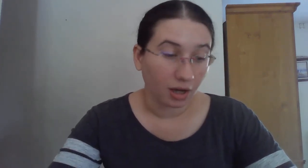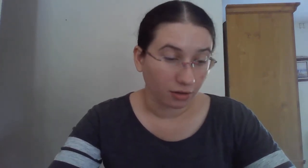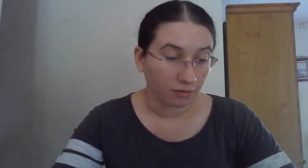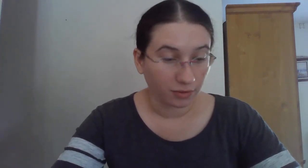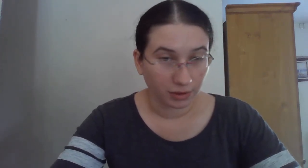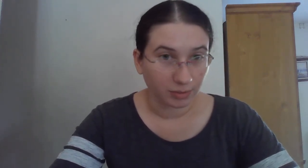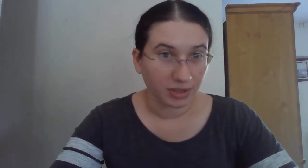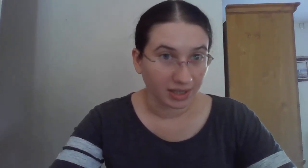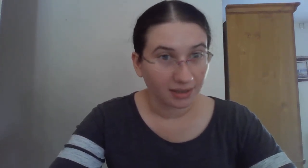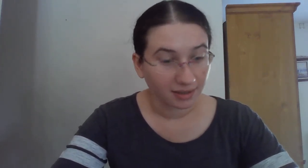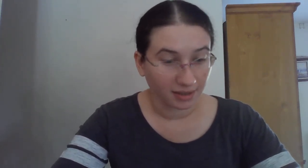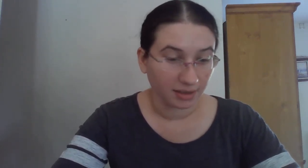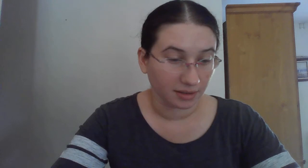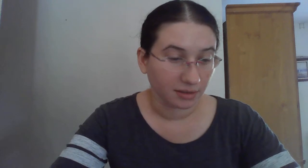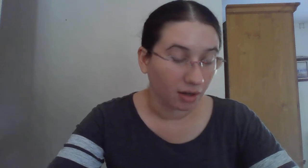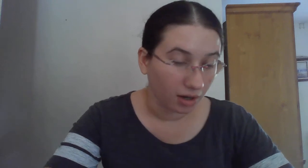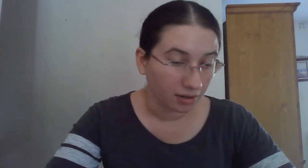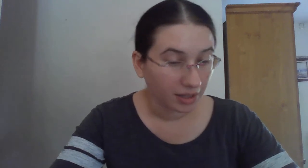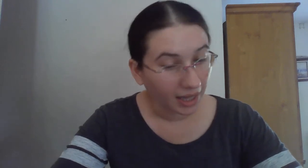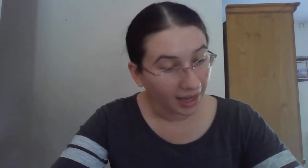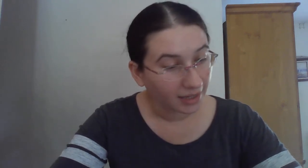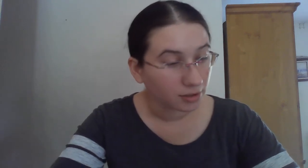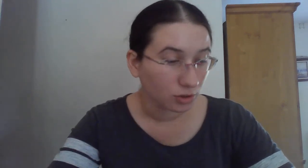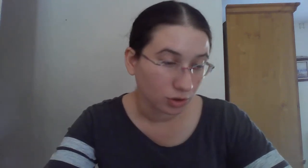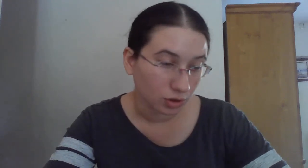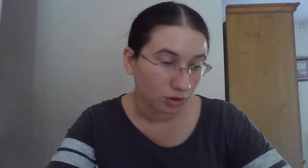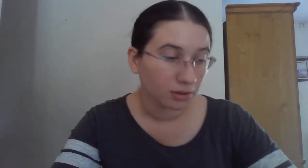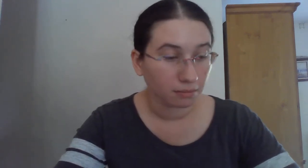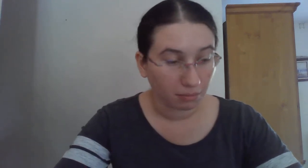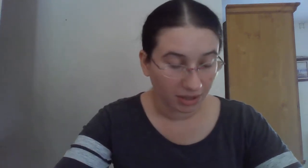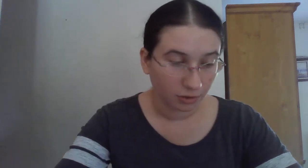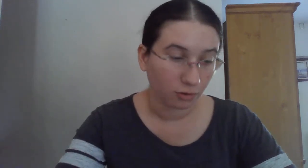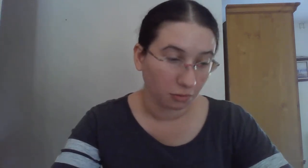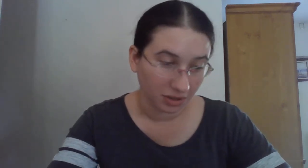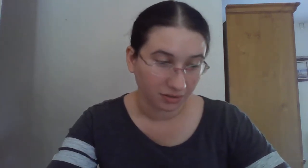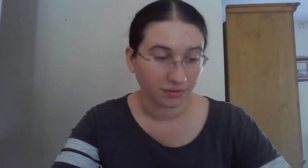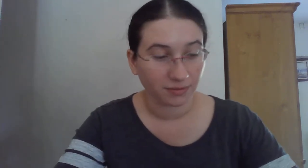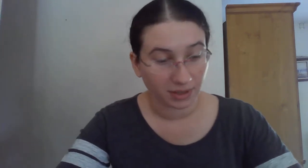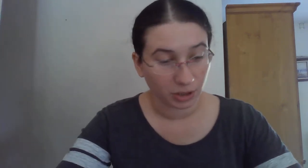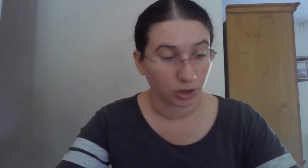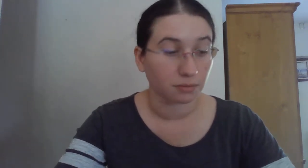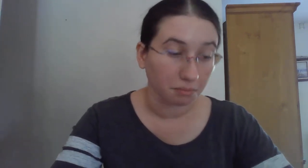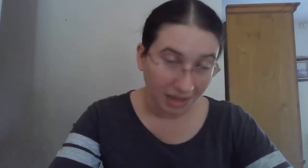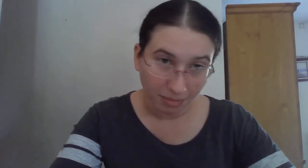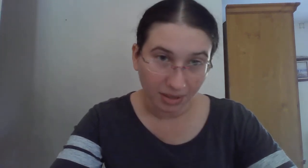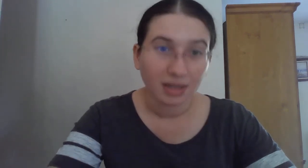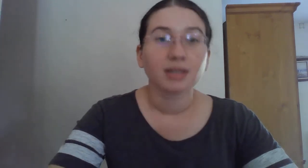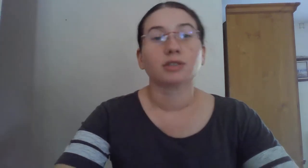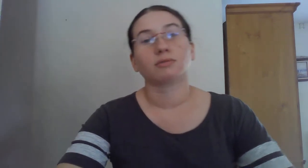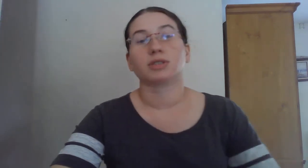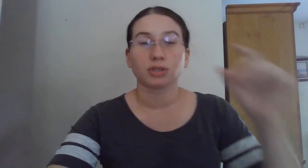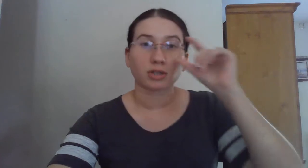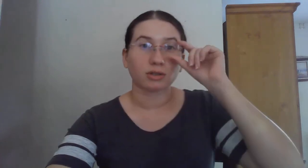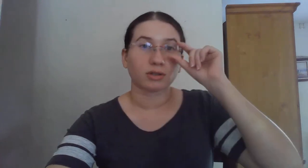other verbs in a sentence are can, should, must, will, finish, maybe. So we're just going to learn how